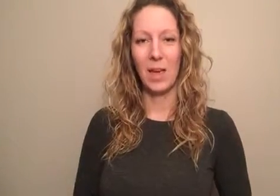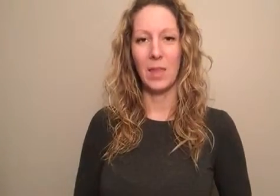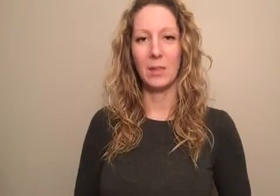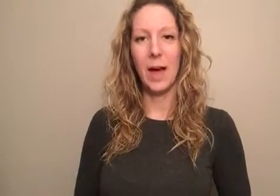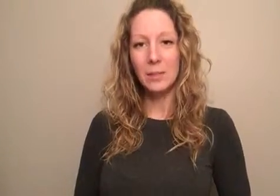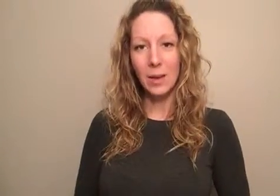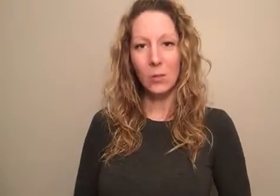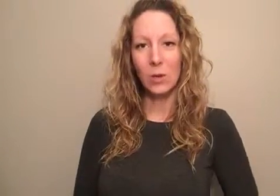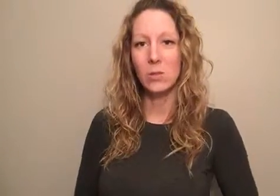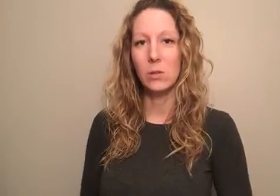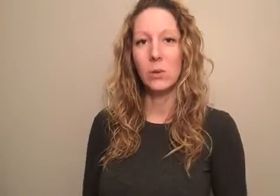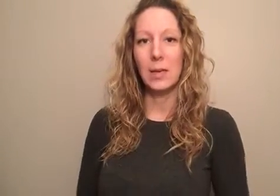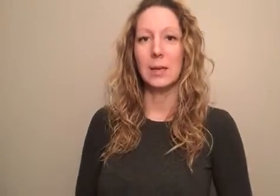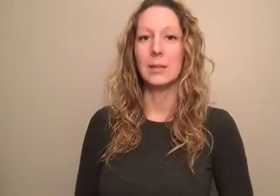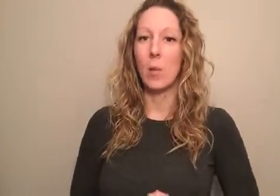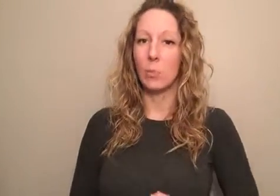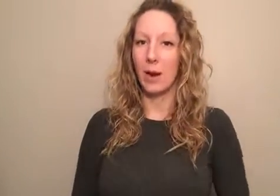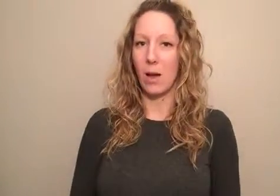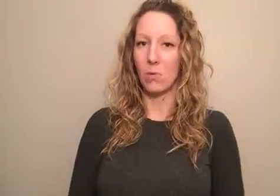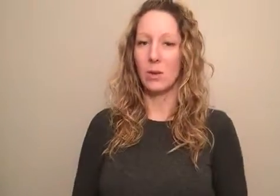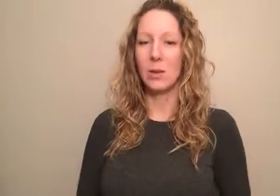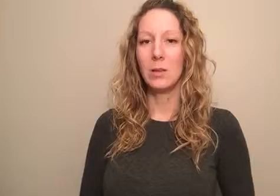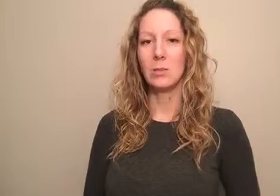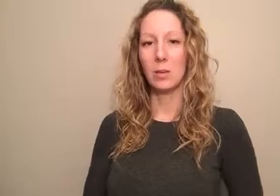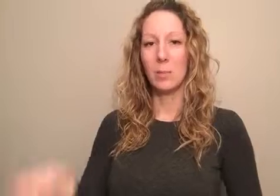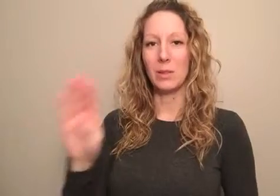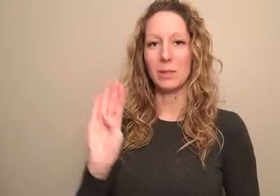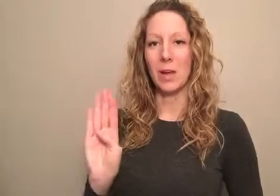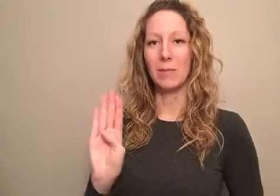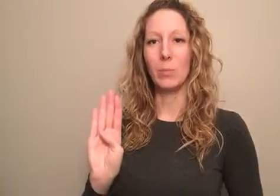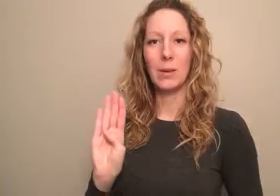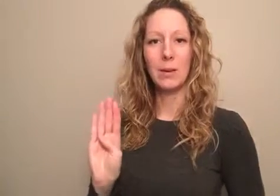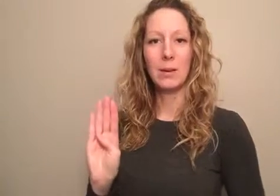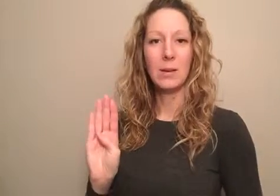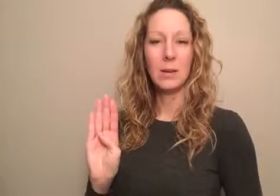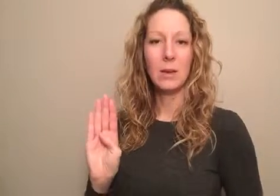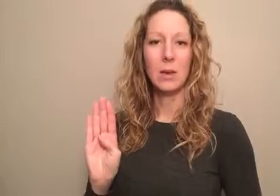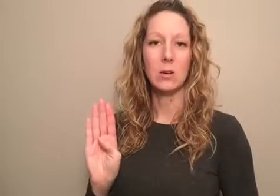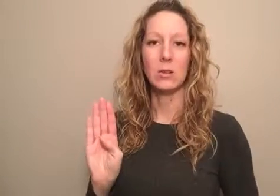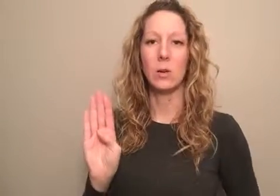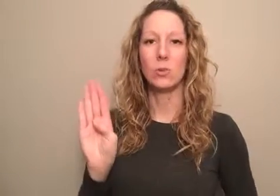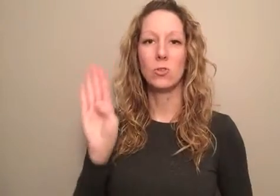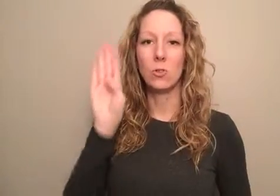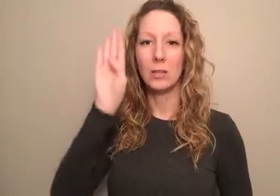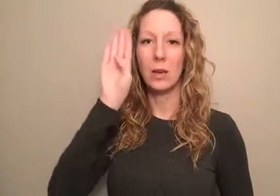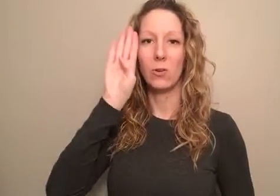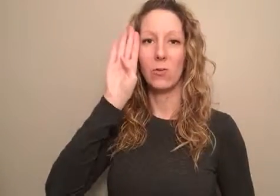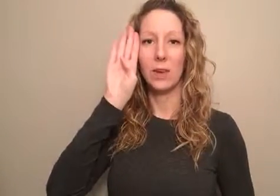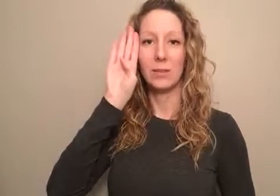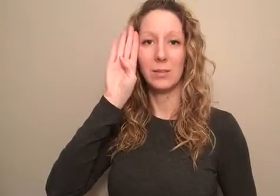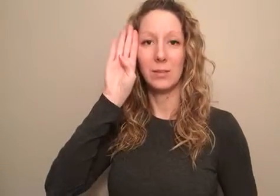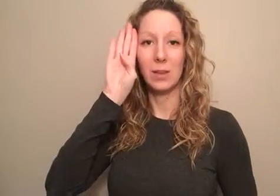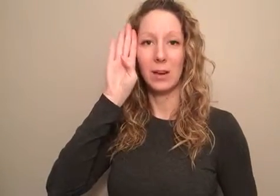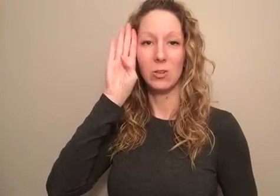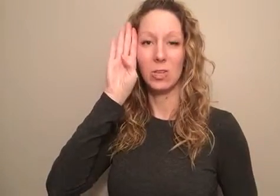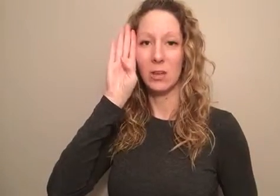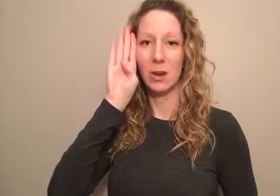And the last sign that we're going to do is brown. So you're going to make the sign of a B and you're just going to go straight down your face, the side of your cheek there.